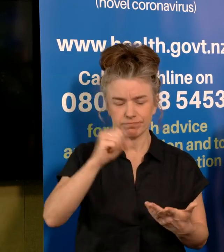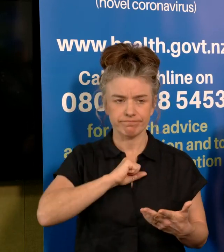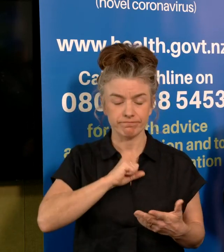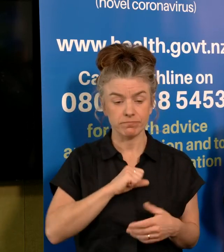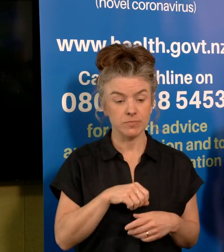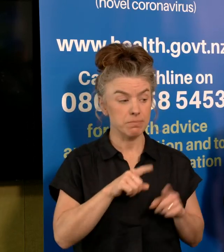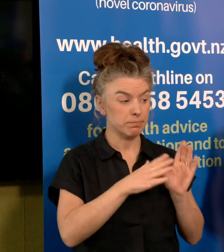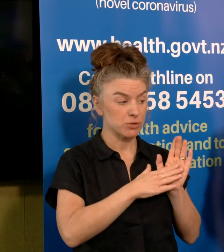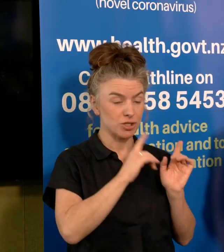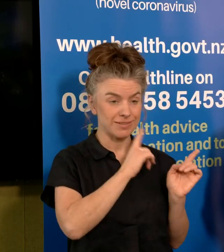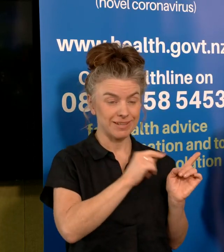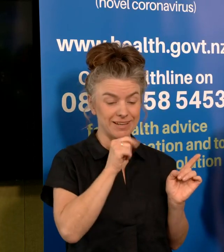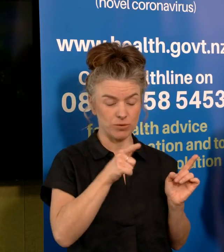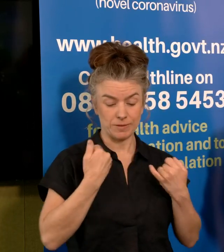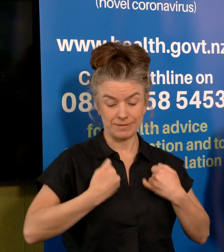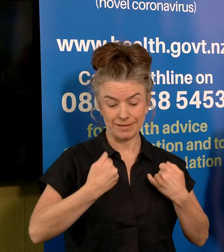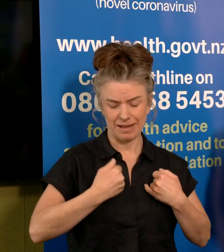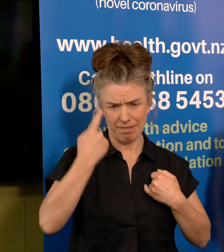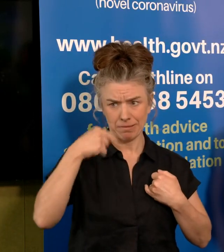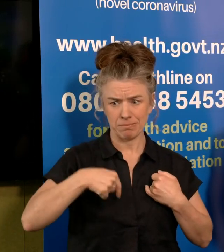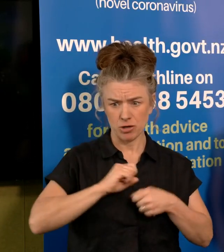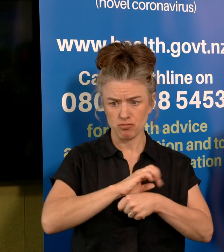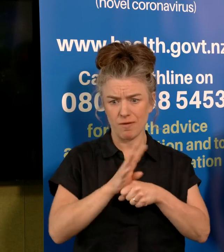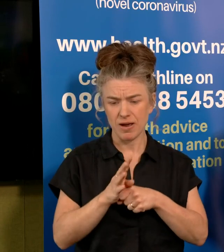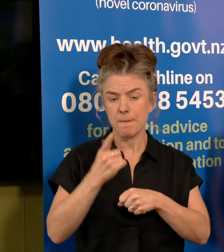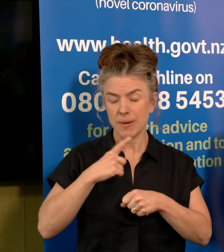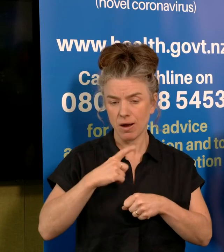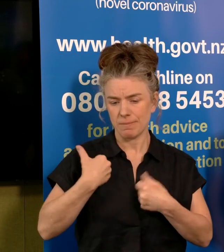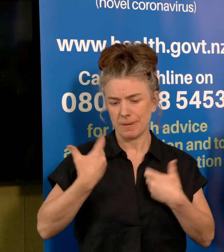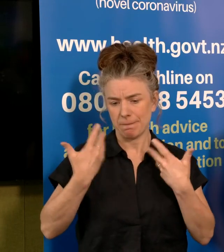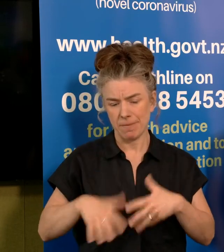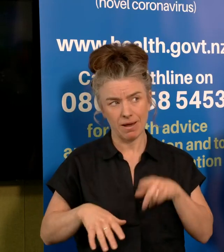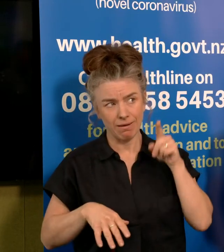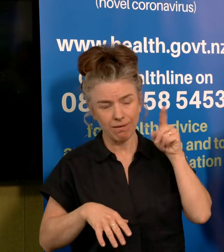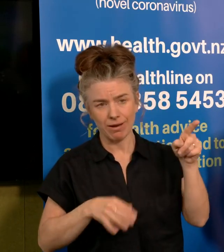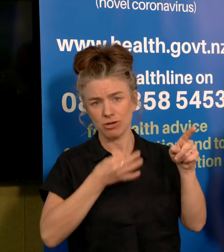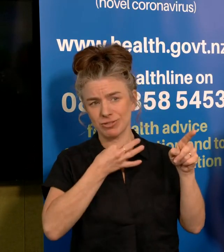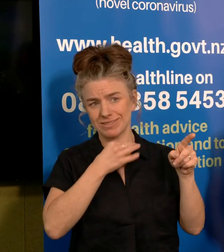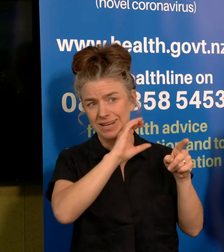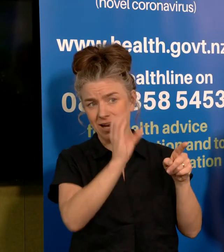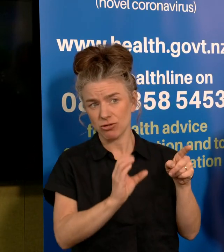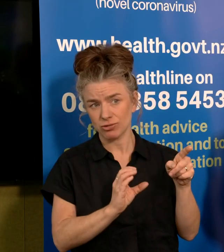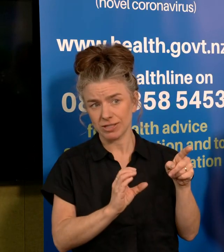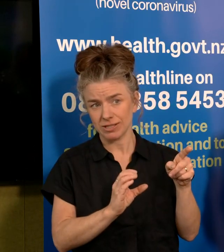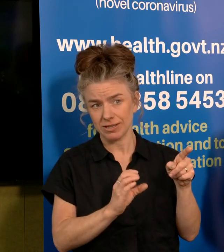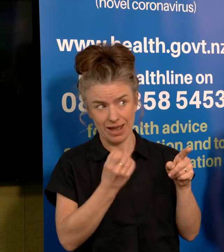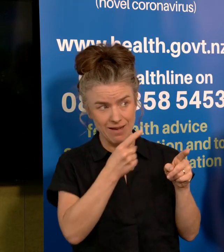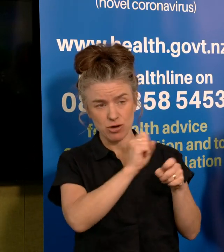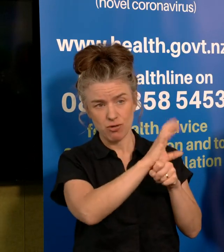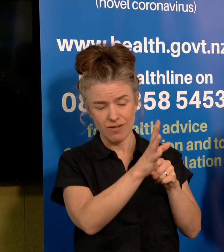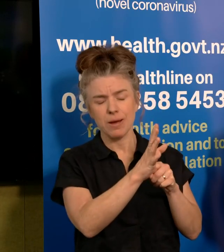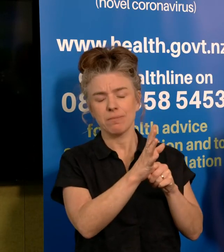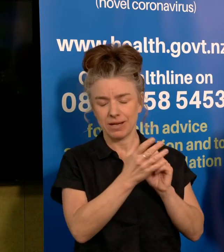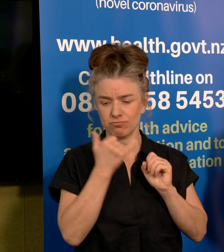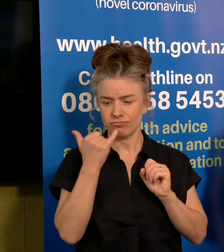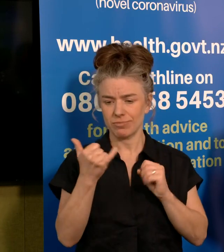symptomatic and you are concerned it's coronavirus because you have been in a place where the COVID-19 virus is, then